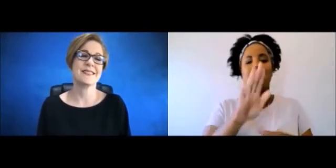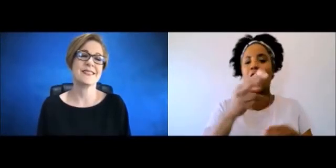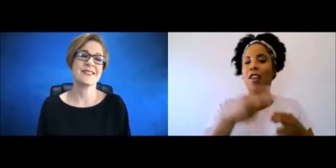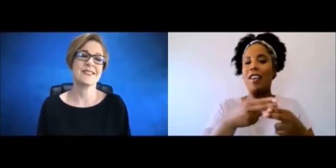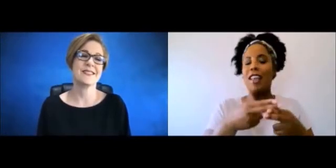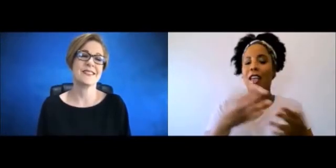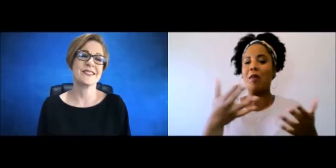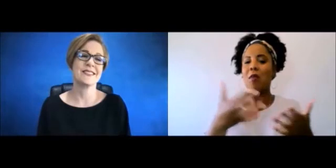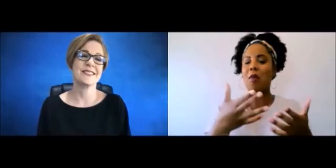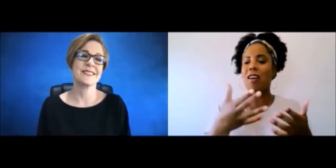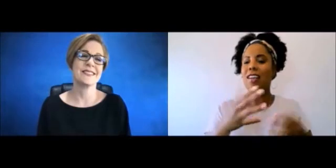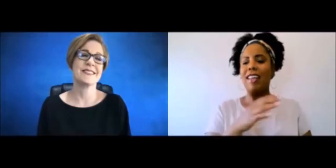First, what's your name